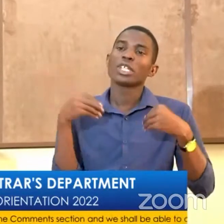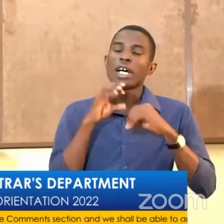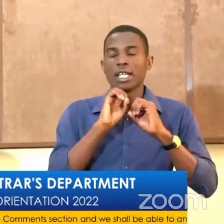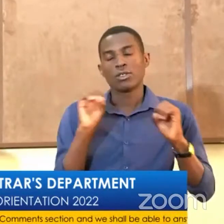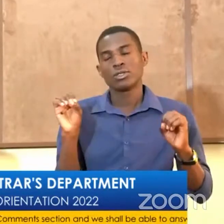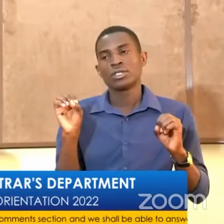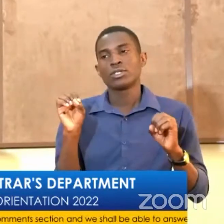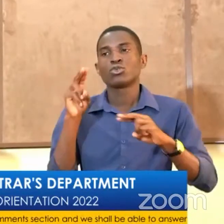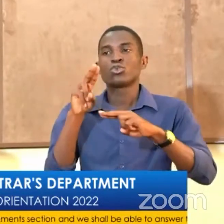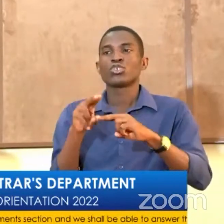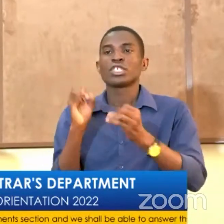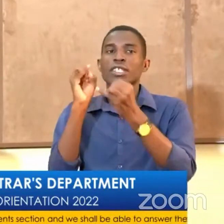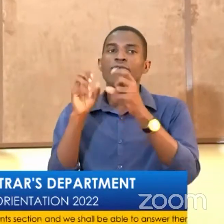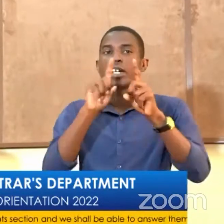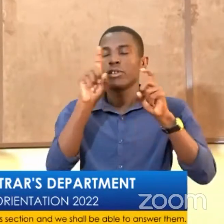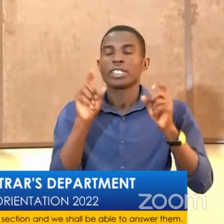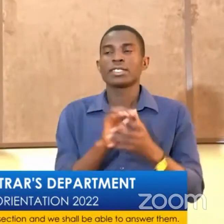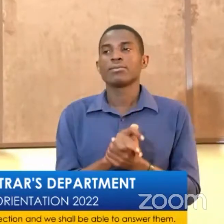exam.